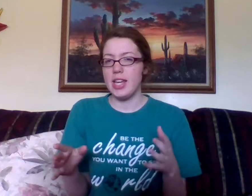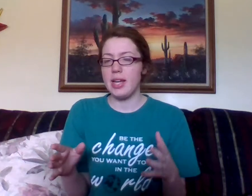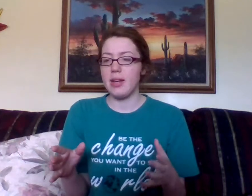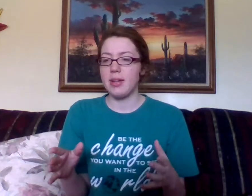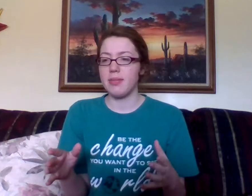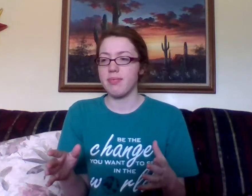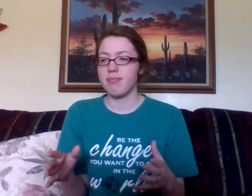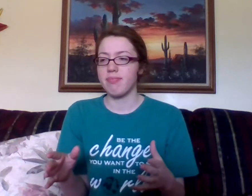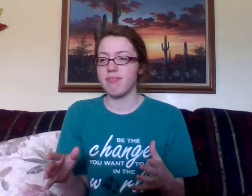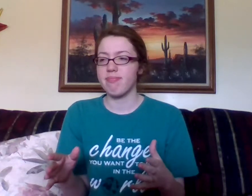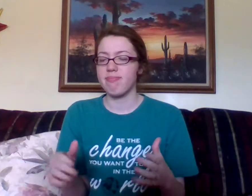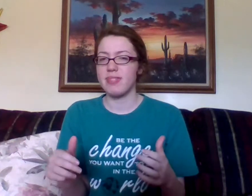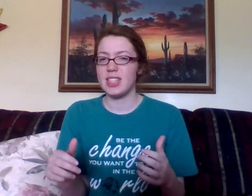the